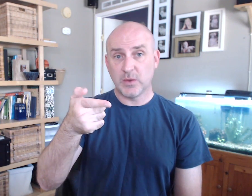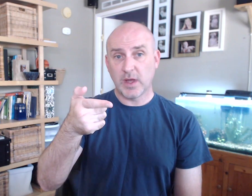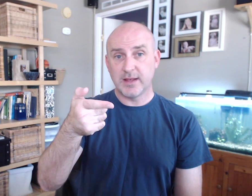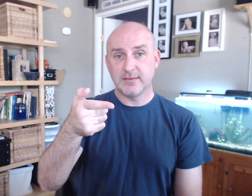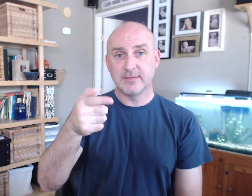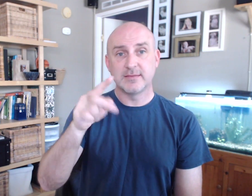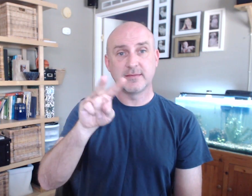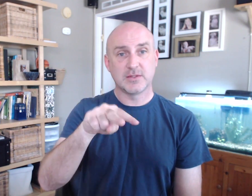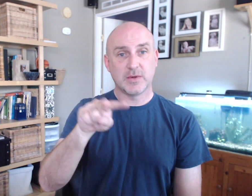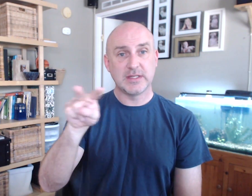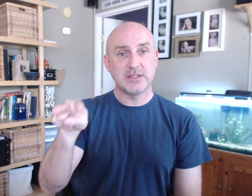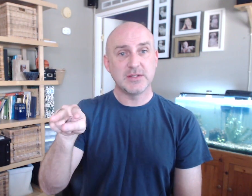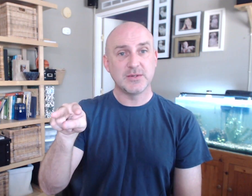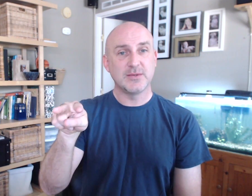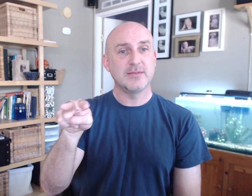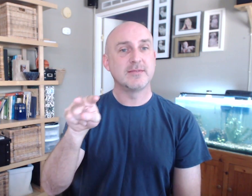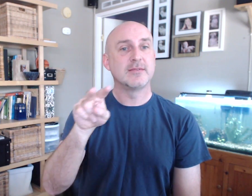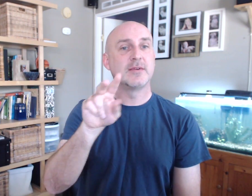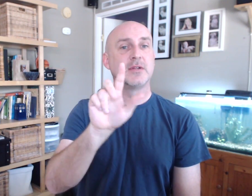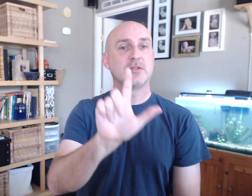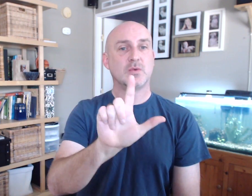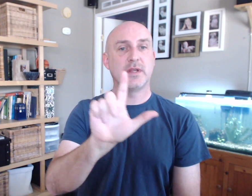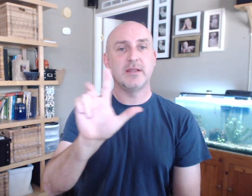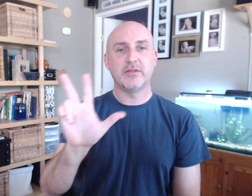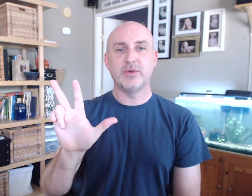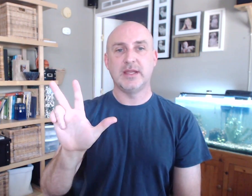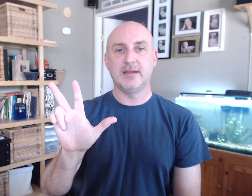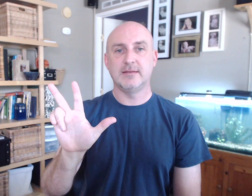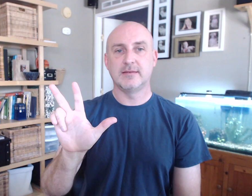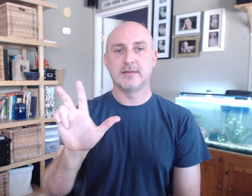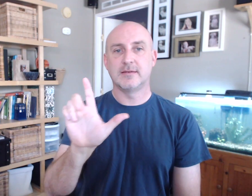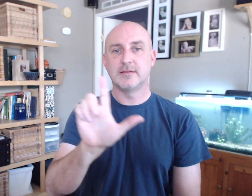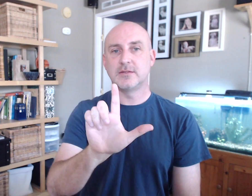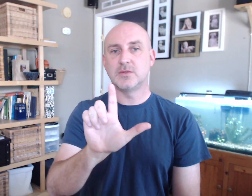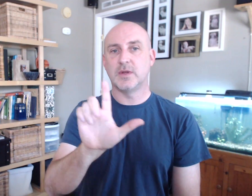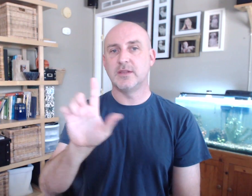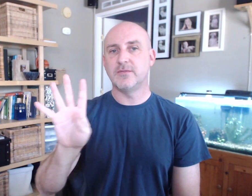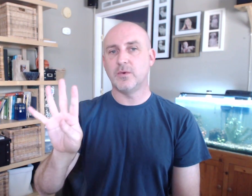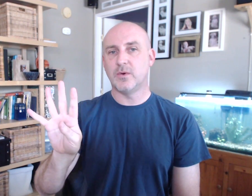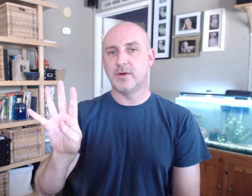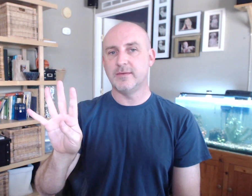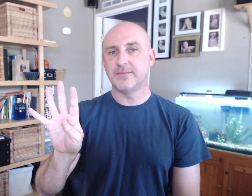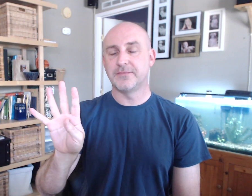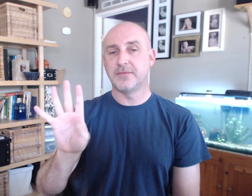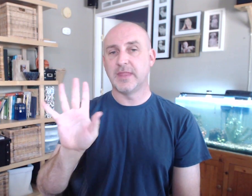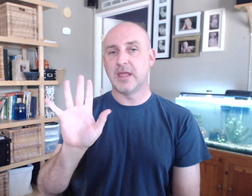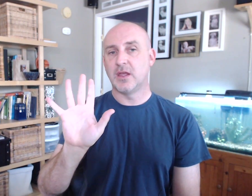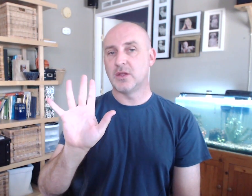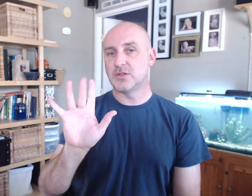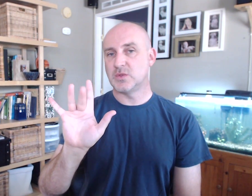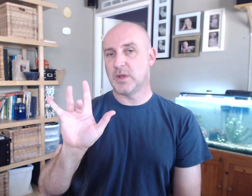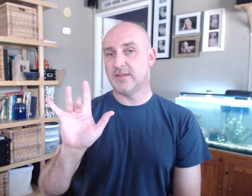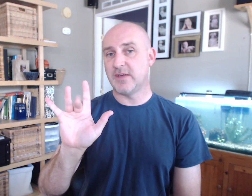21, 22, 23, 24,